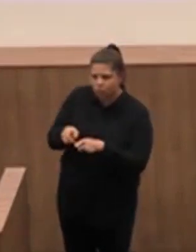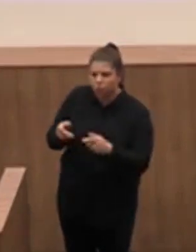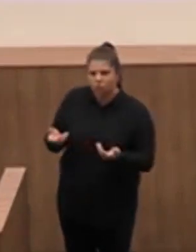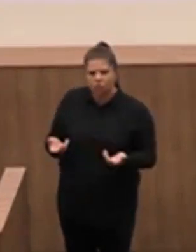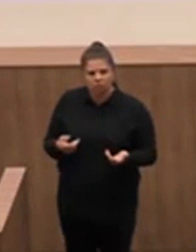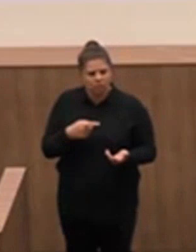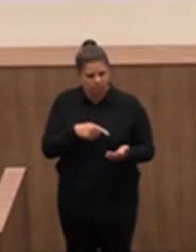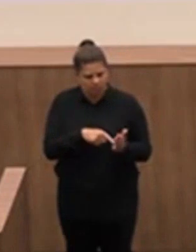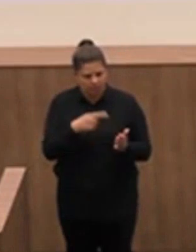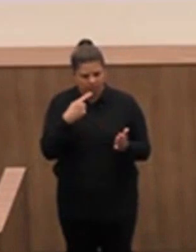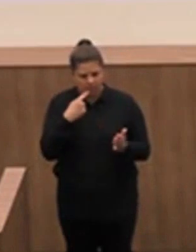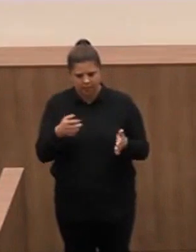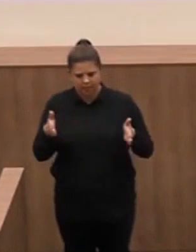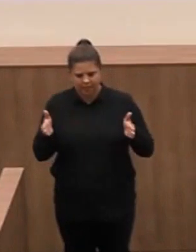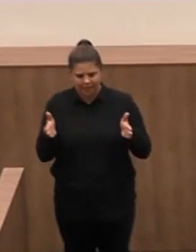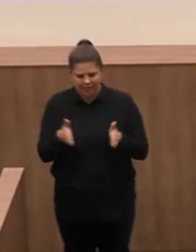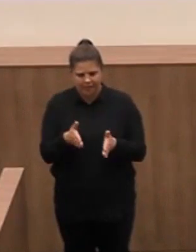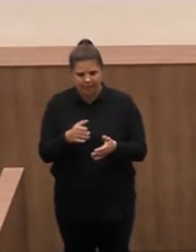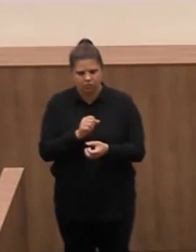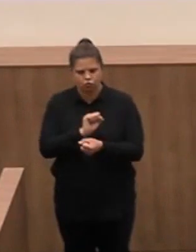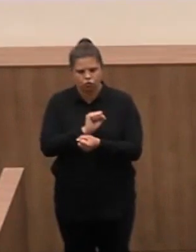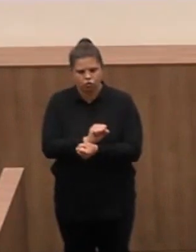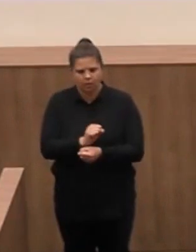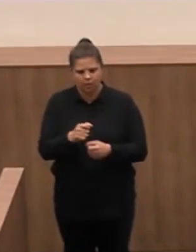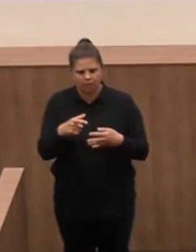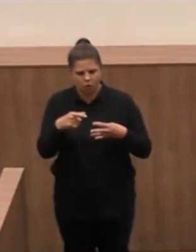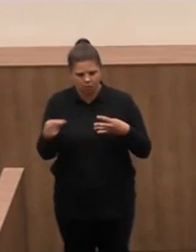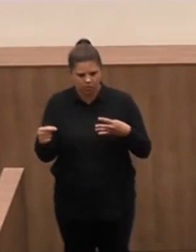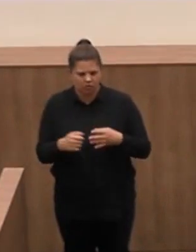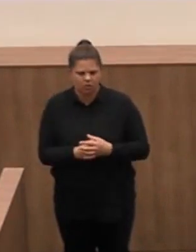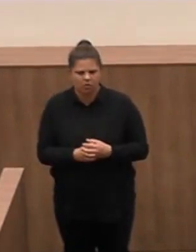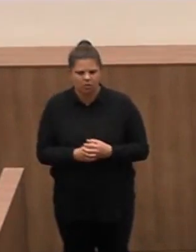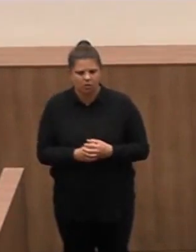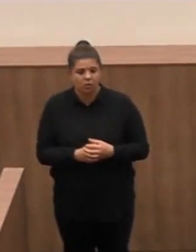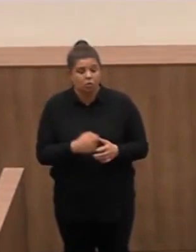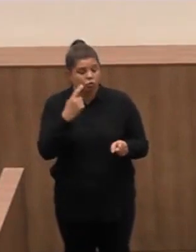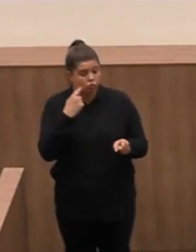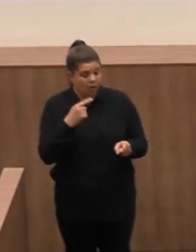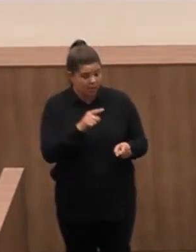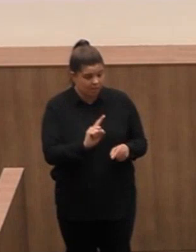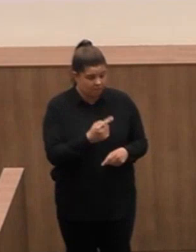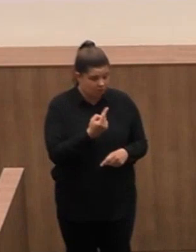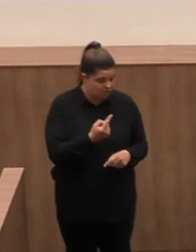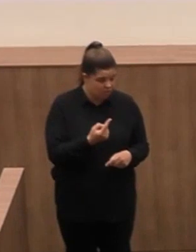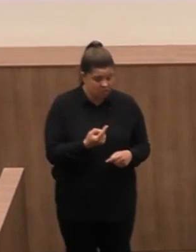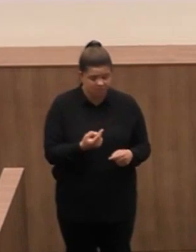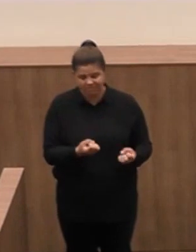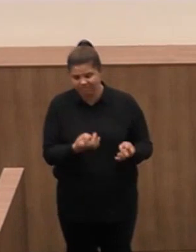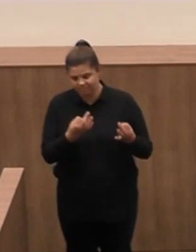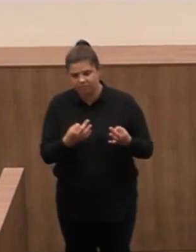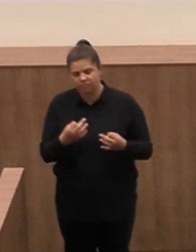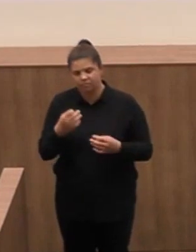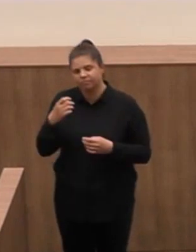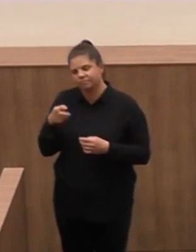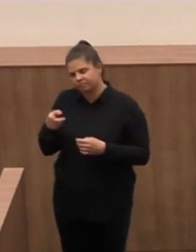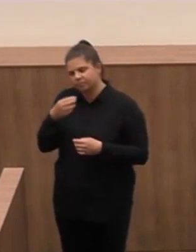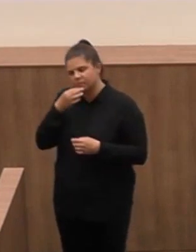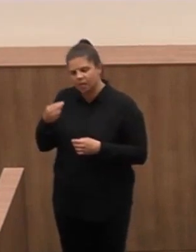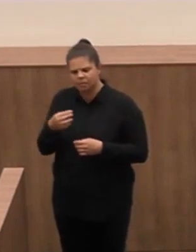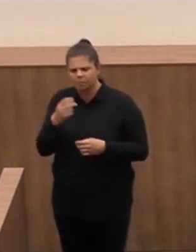least restrictive option, it being a last resort, those kinds of principles, considering the wishes